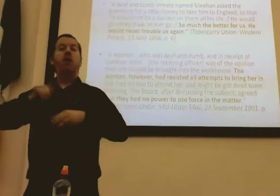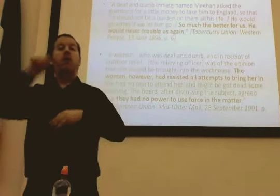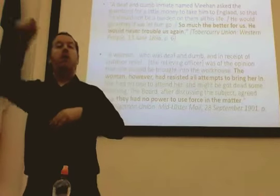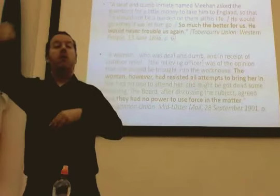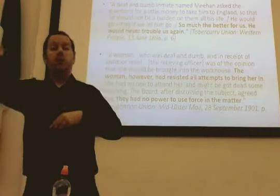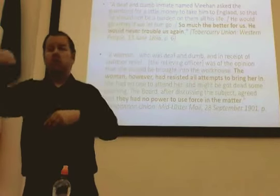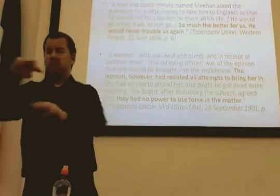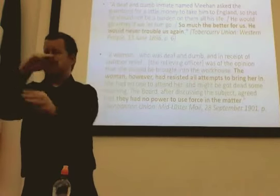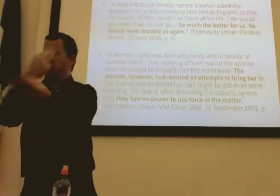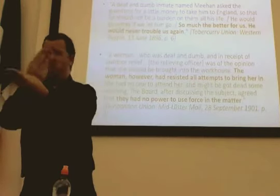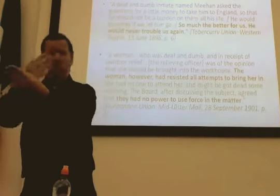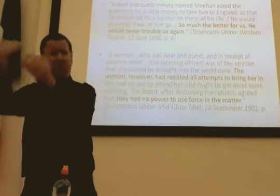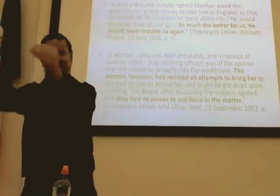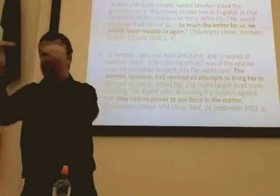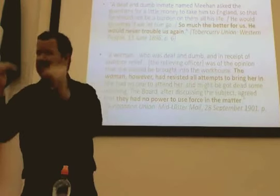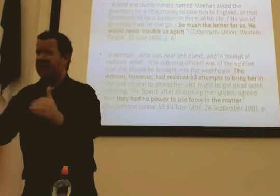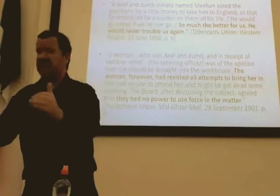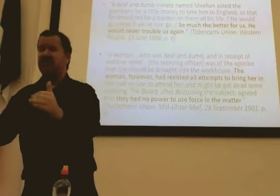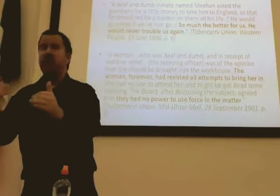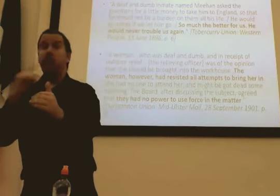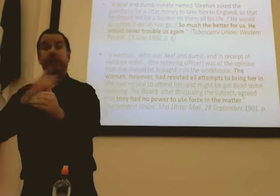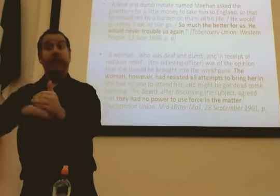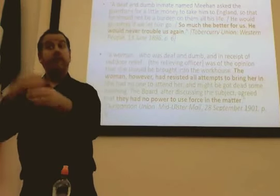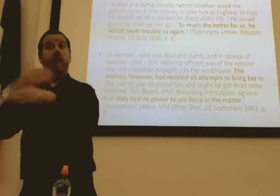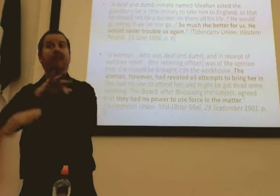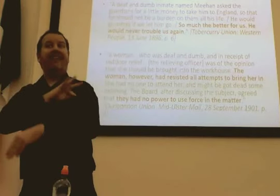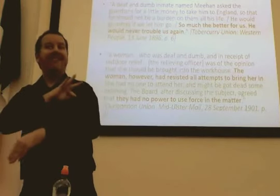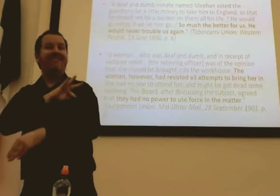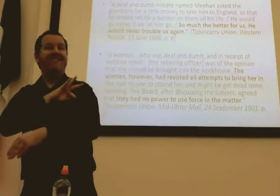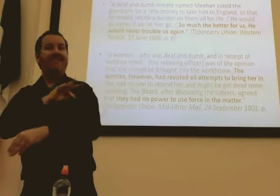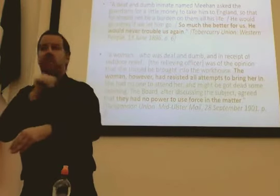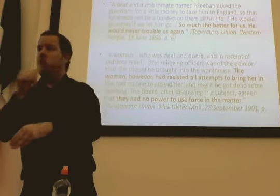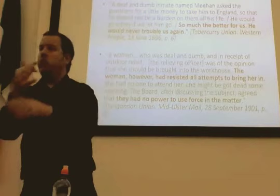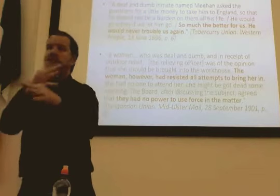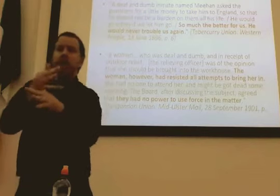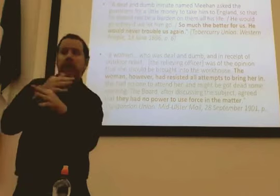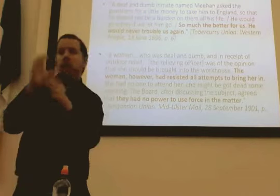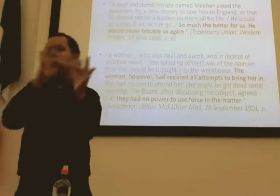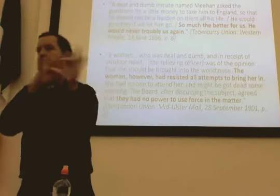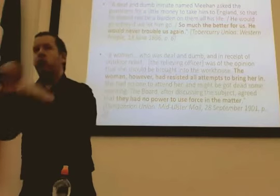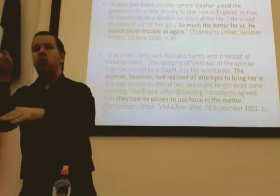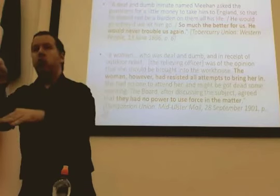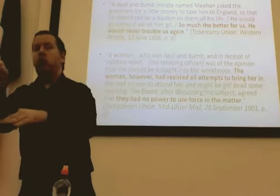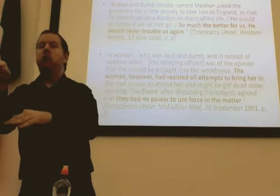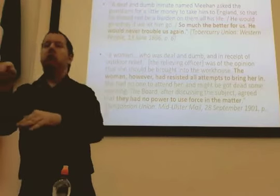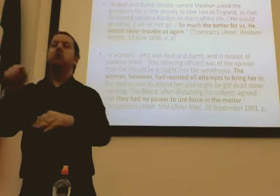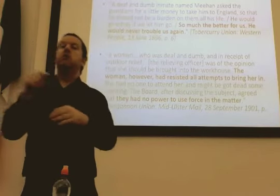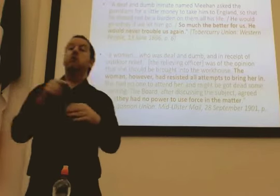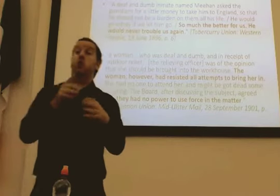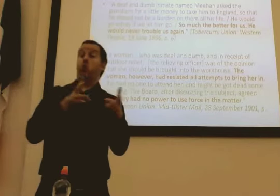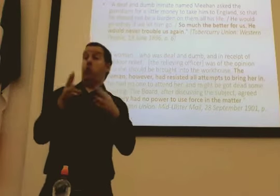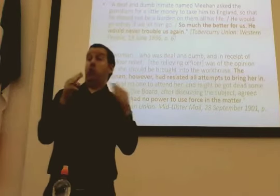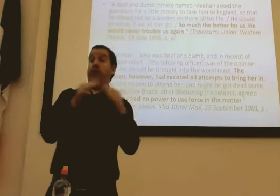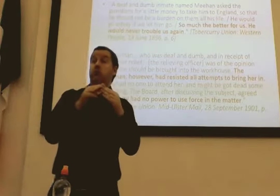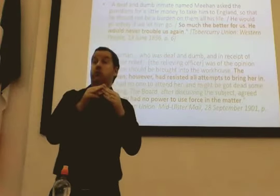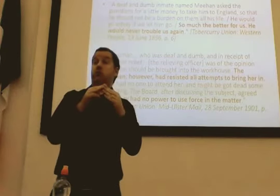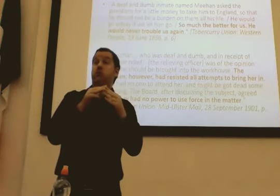There's a local woman who was very poor in very desolate conditions, but she was living by herself, she had no family, she had no one to look after